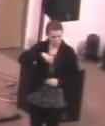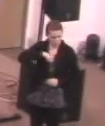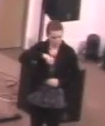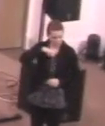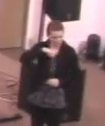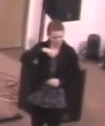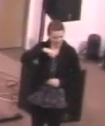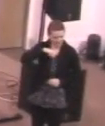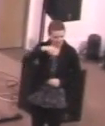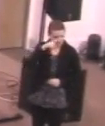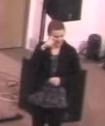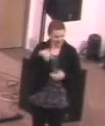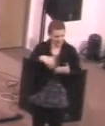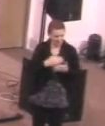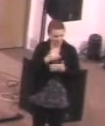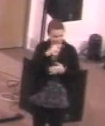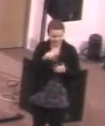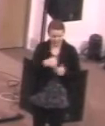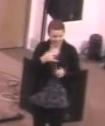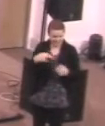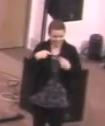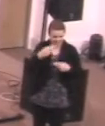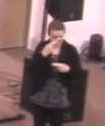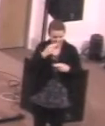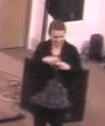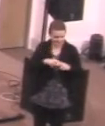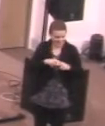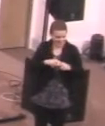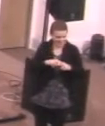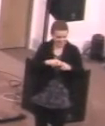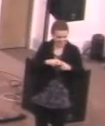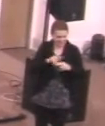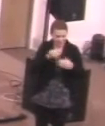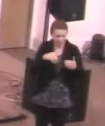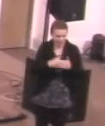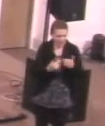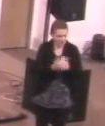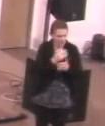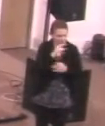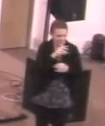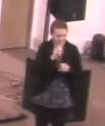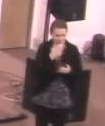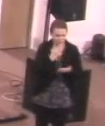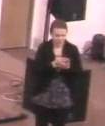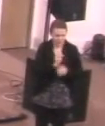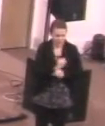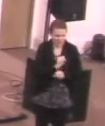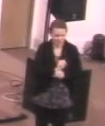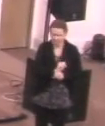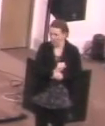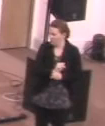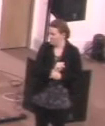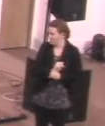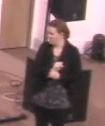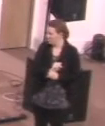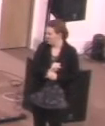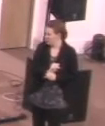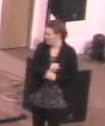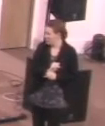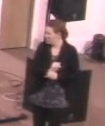like jumped right in. And sometimes you can't even tell the veterans from the newbies. So I'm very proud of you guys. You're doing an amazing job.